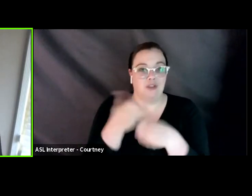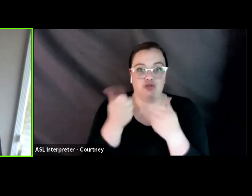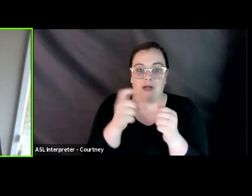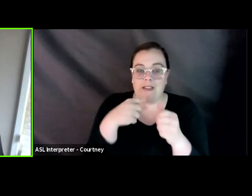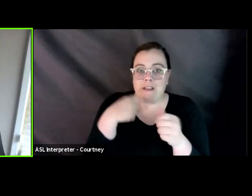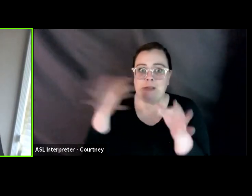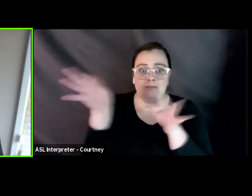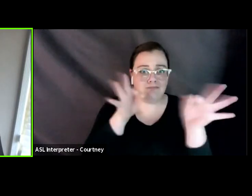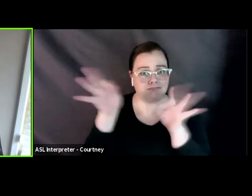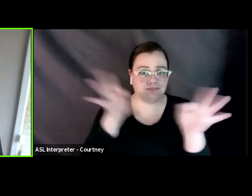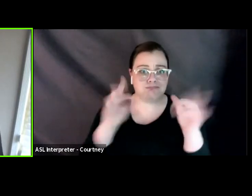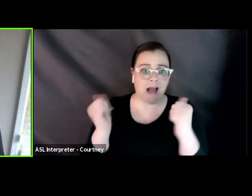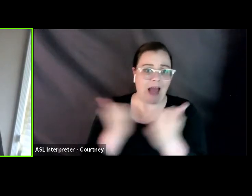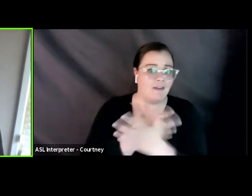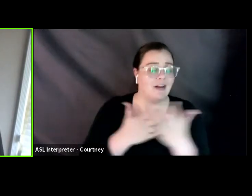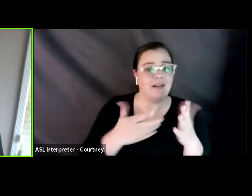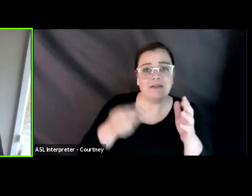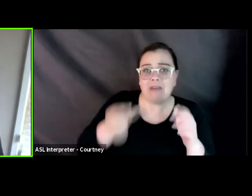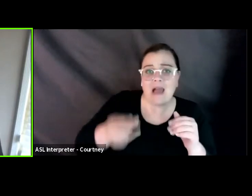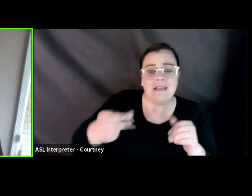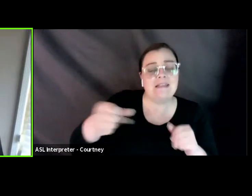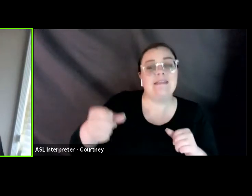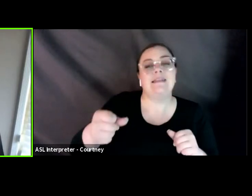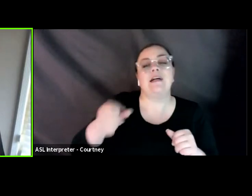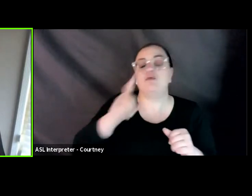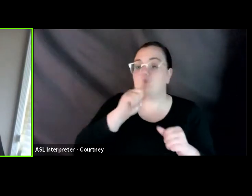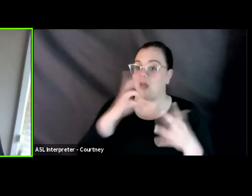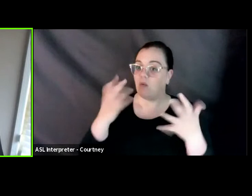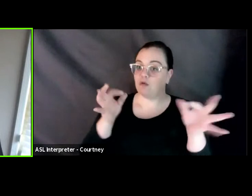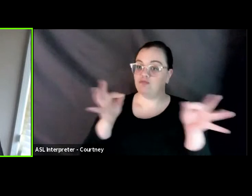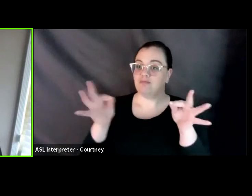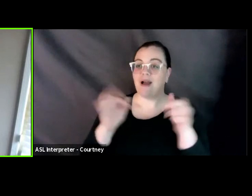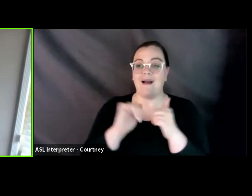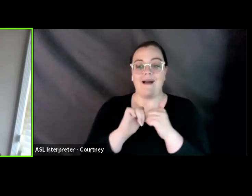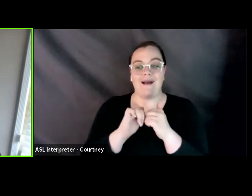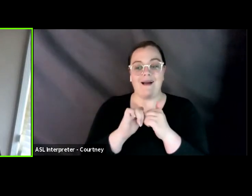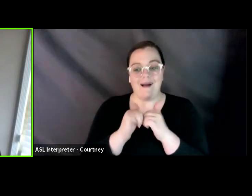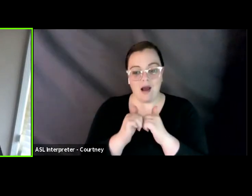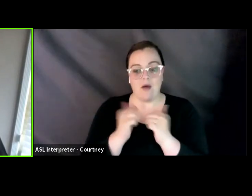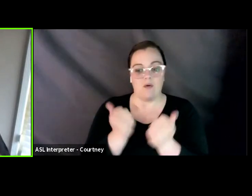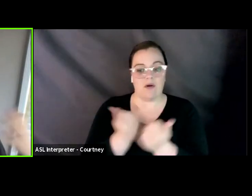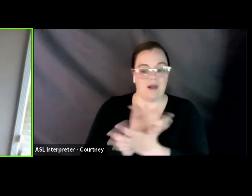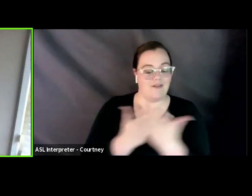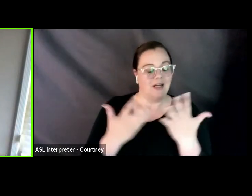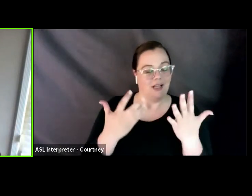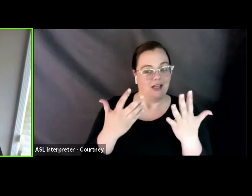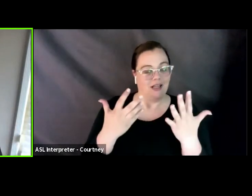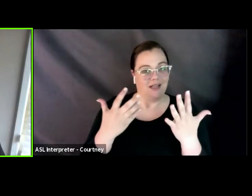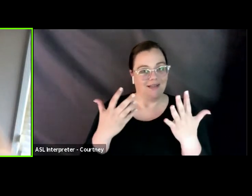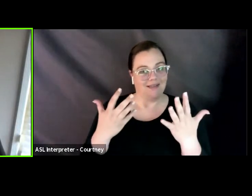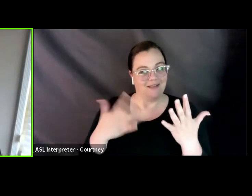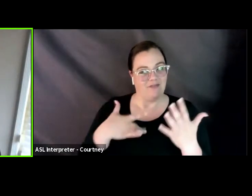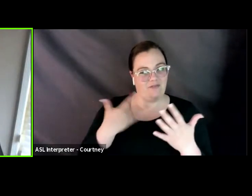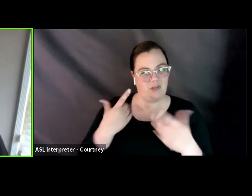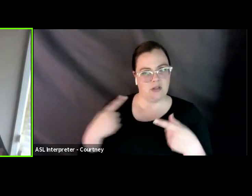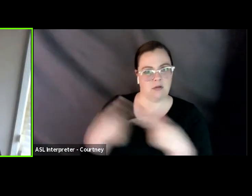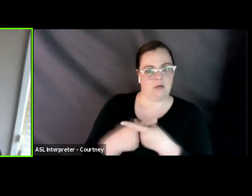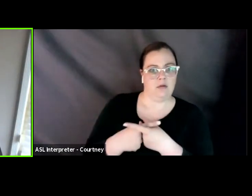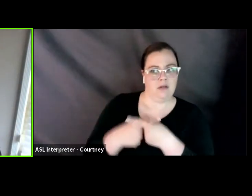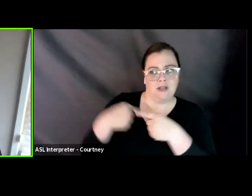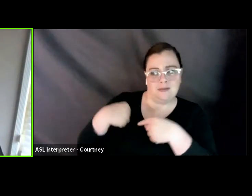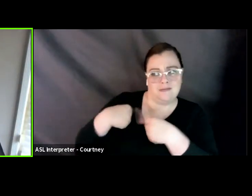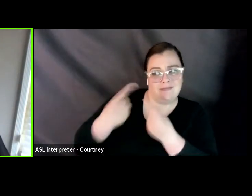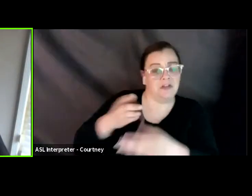go into how it's counterintuitive, because since forever in music classes with music teachers